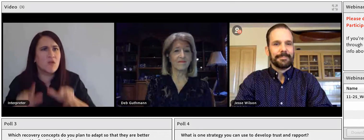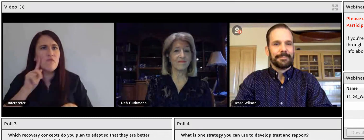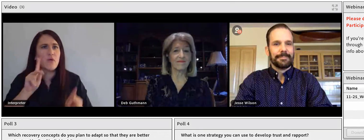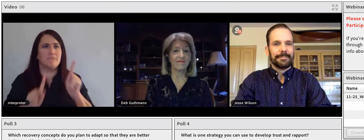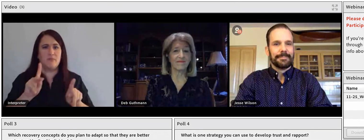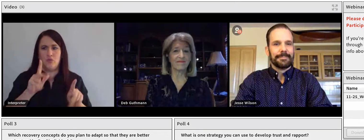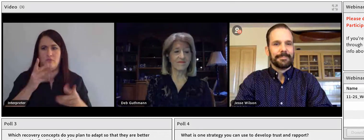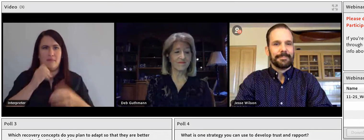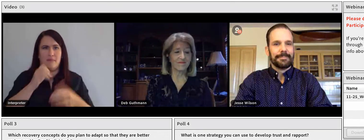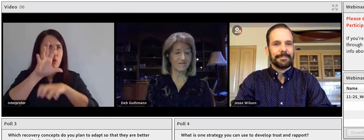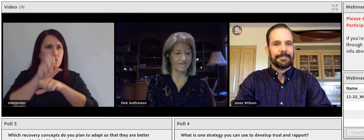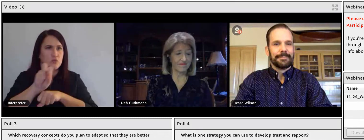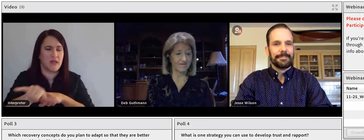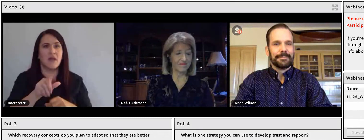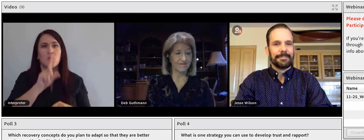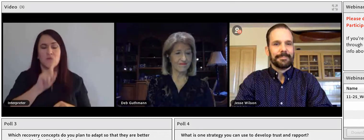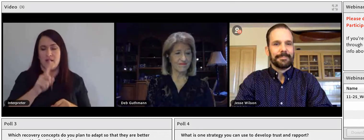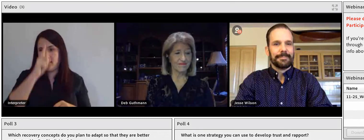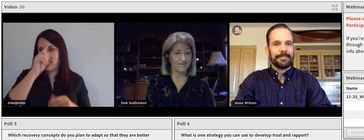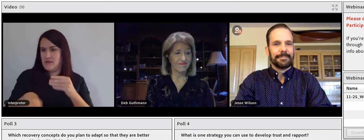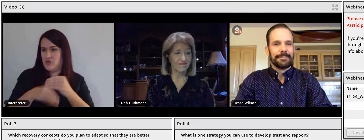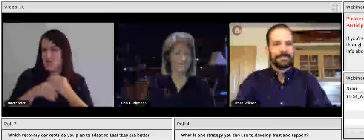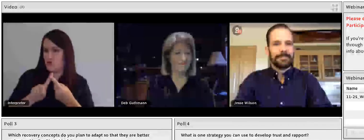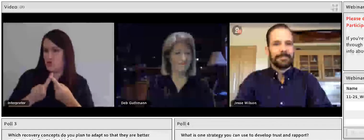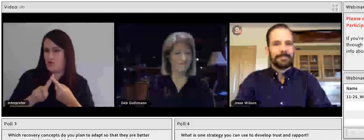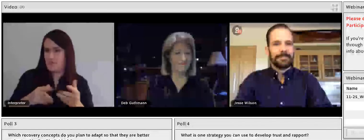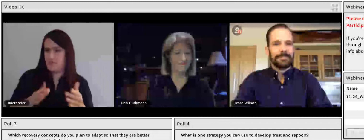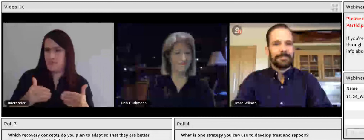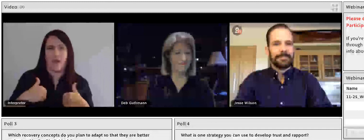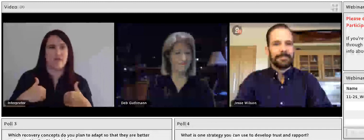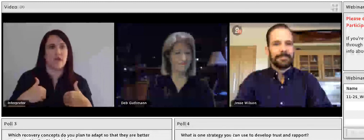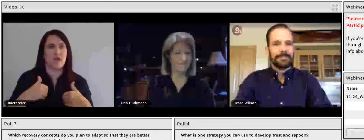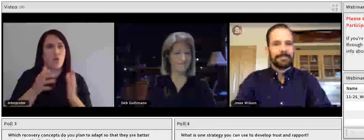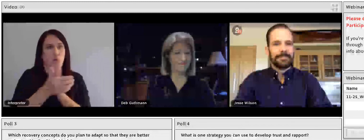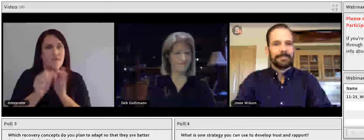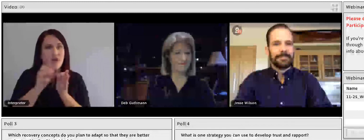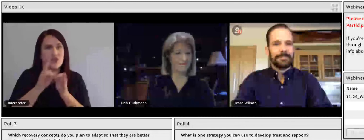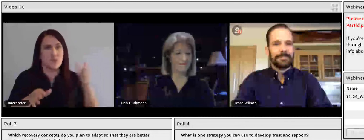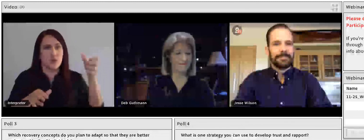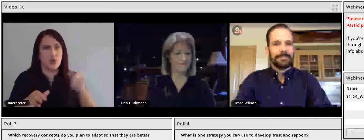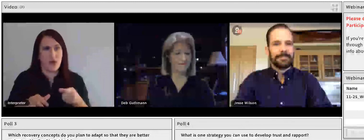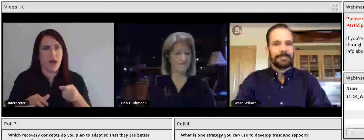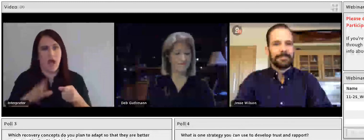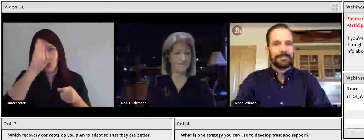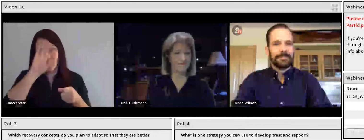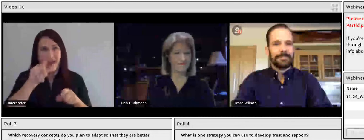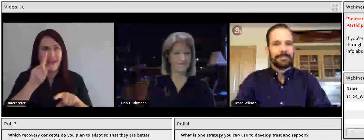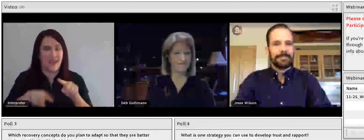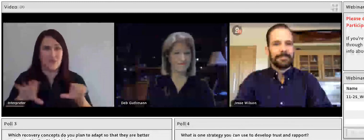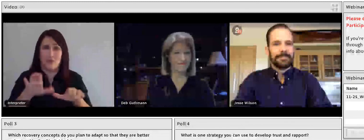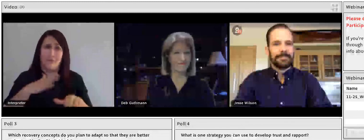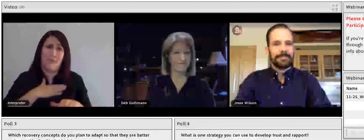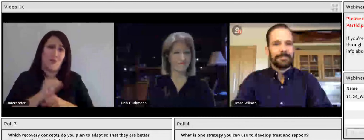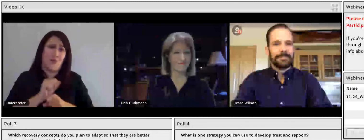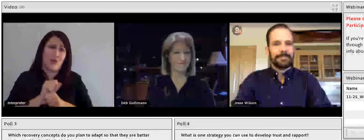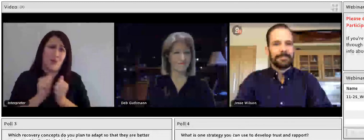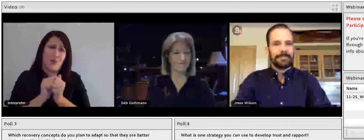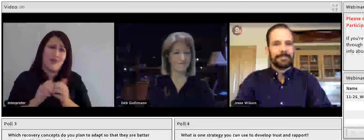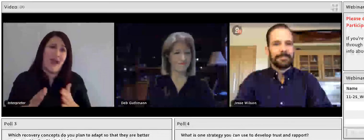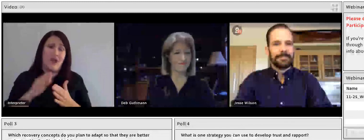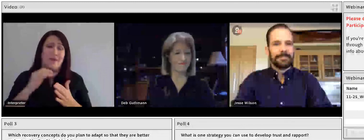who may not be used to that. I think in addition to having a qualified interpreter, I know I can't do my work without having a dry erase board